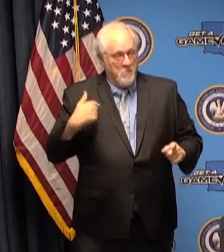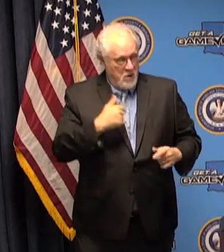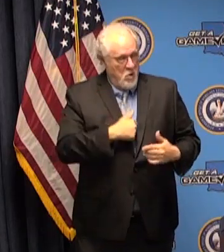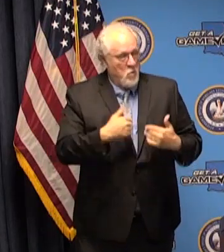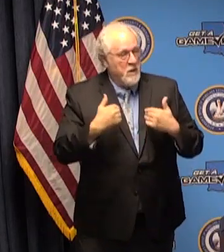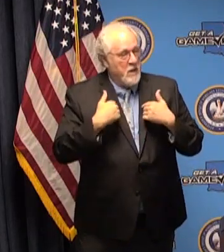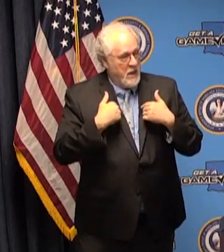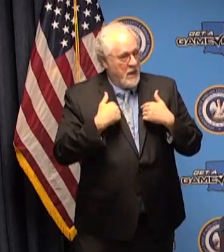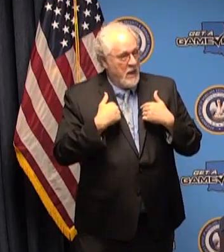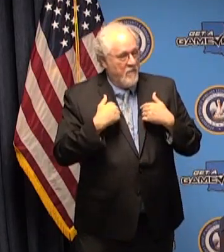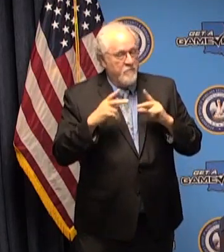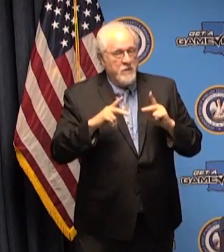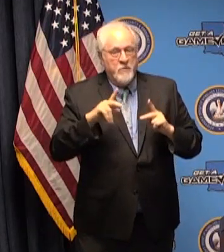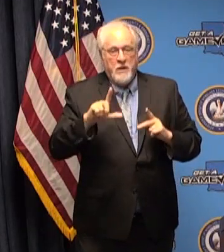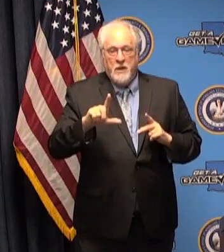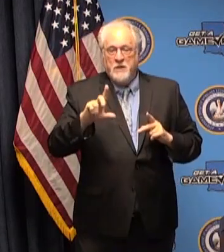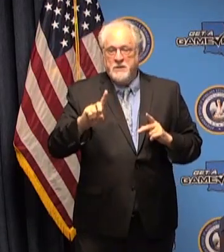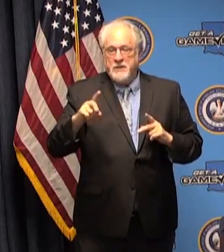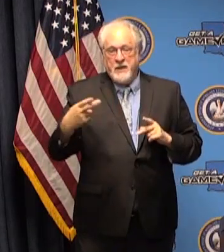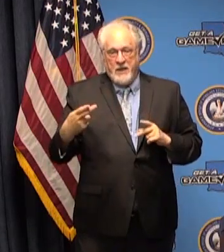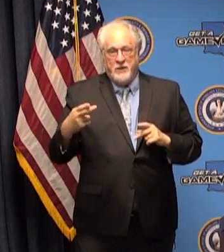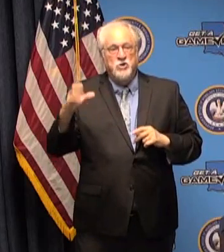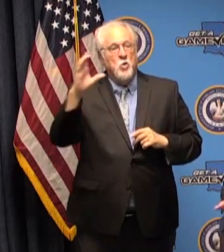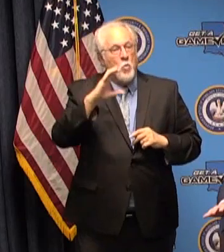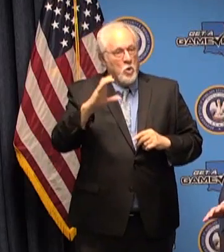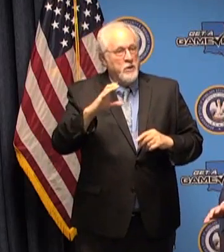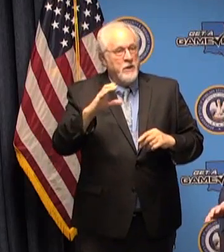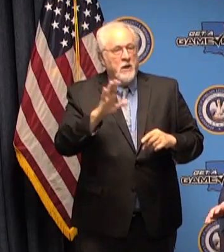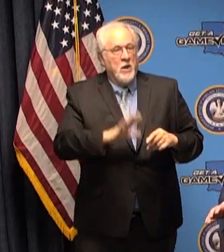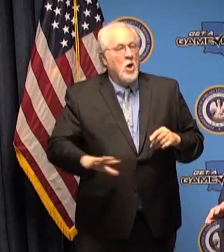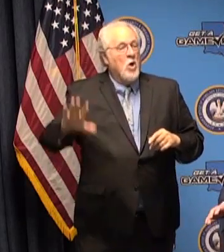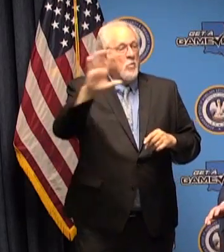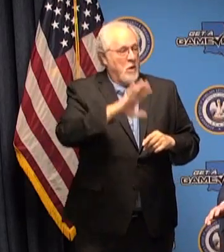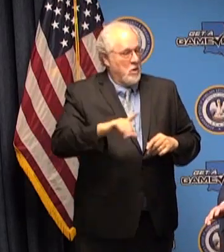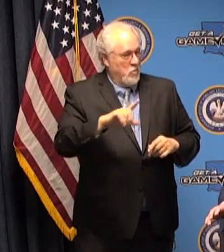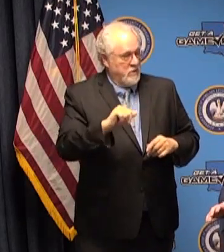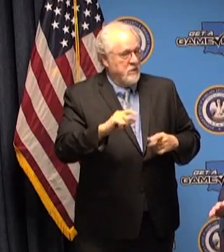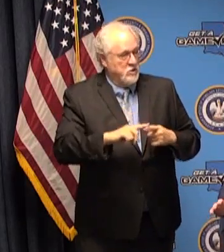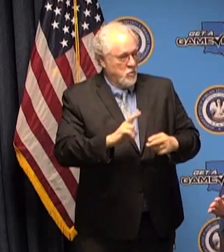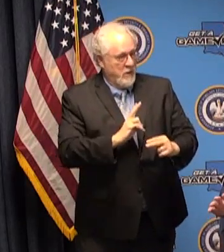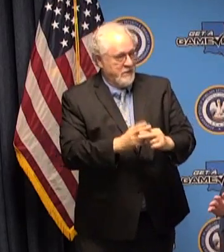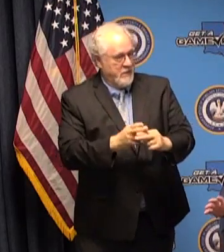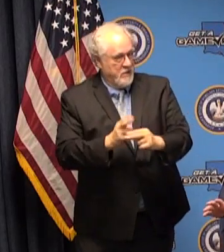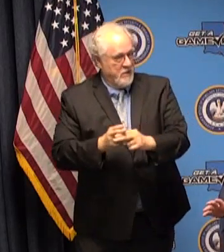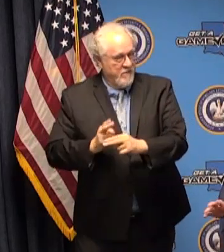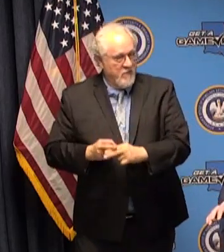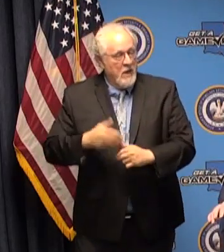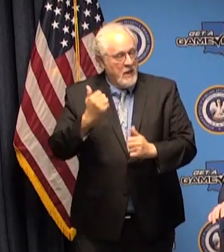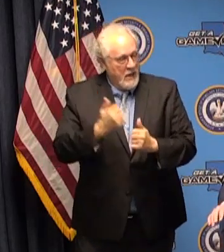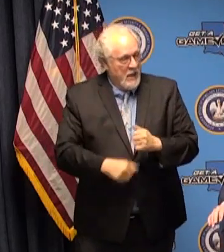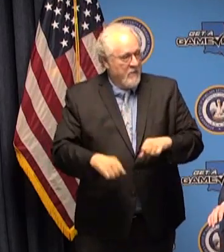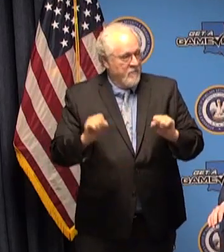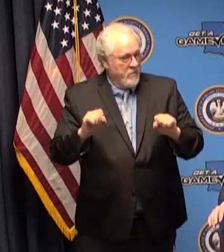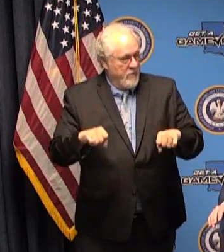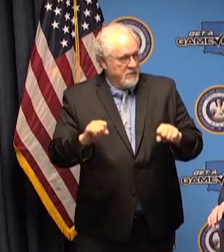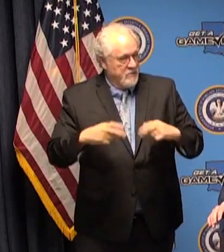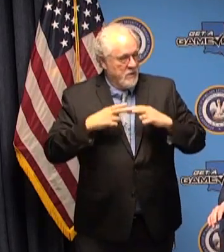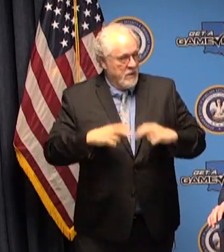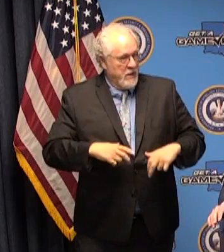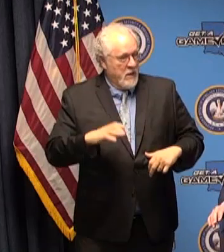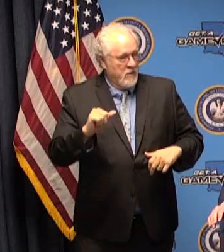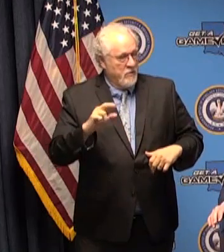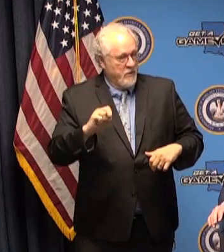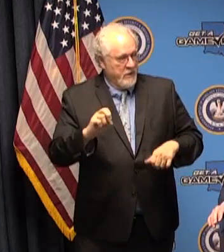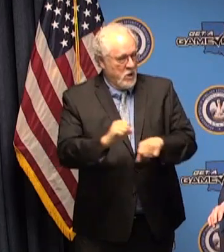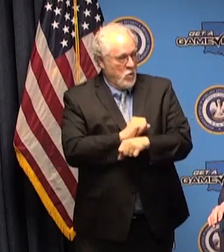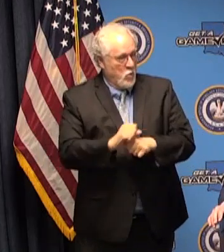have folks at LDH working across the state of Louisiana to identify every possible healthcare worker